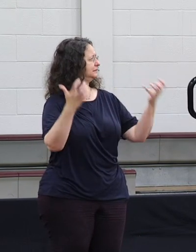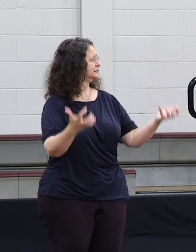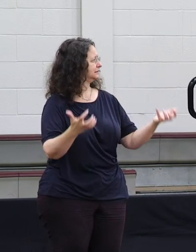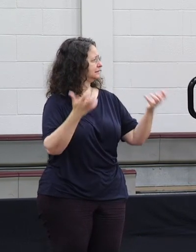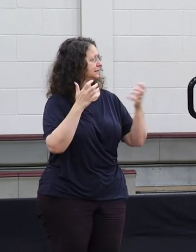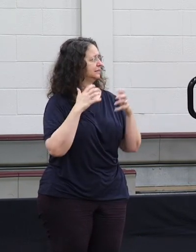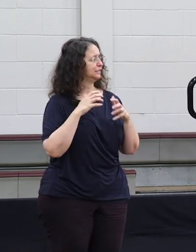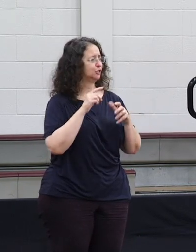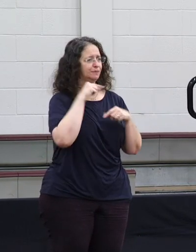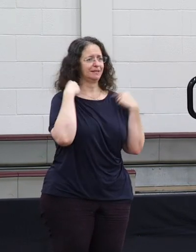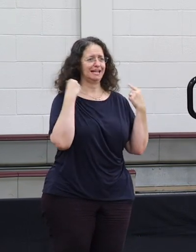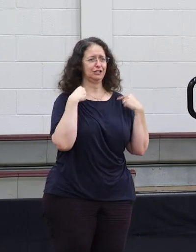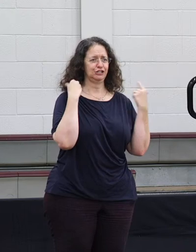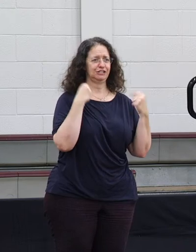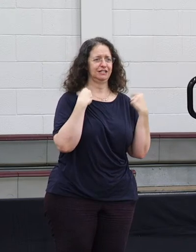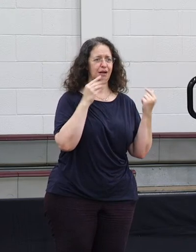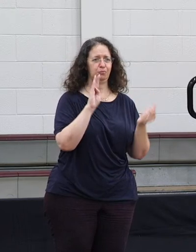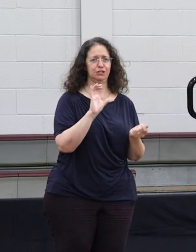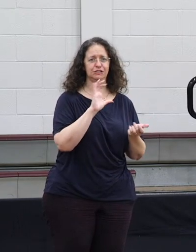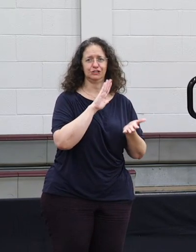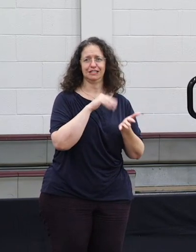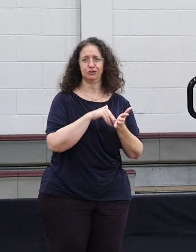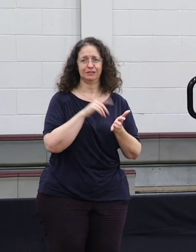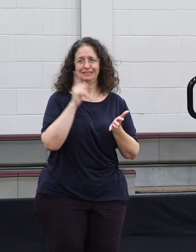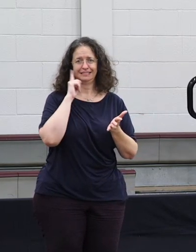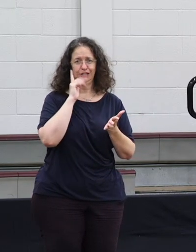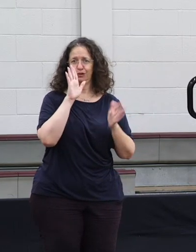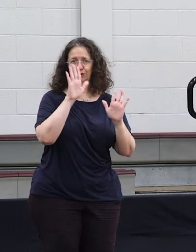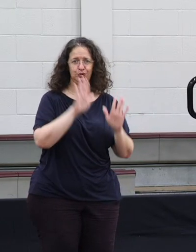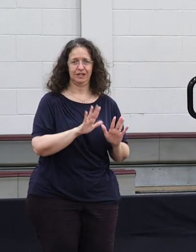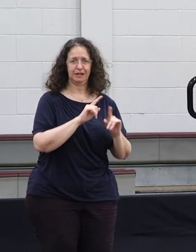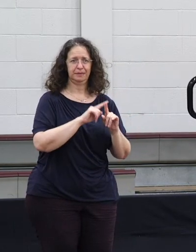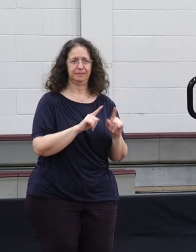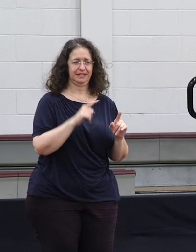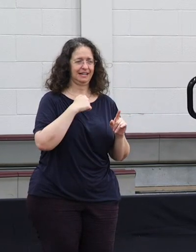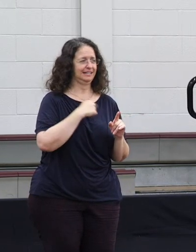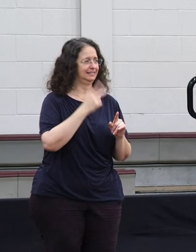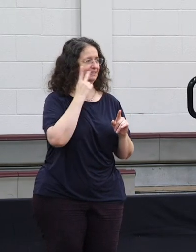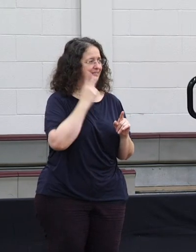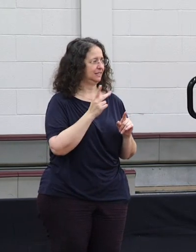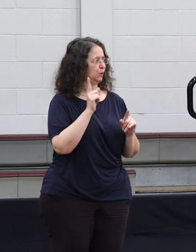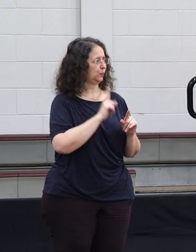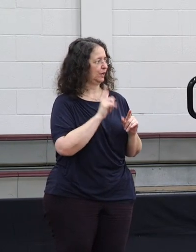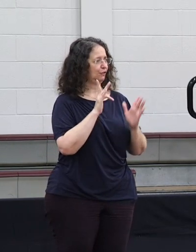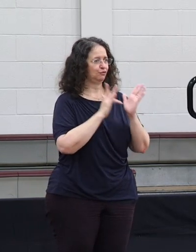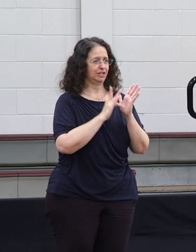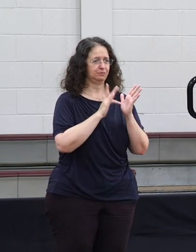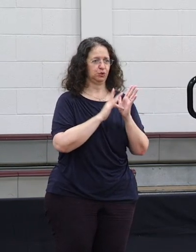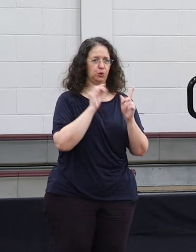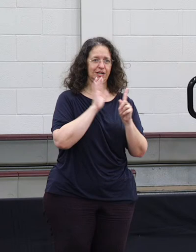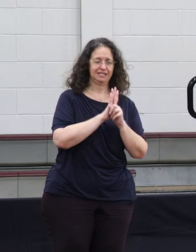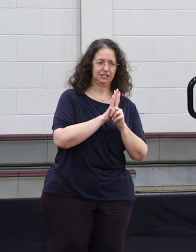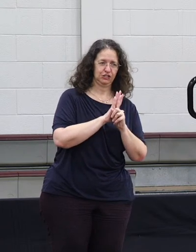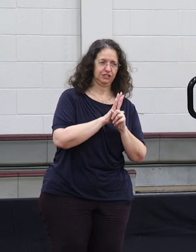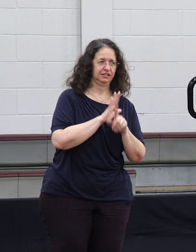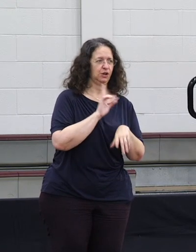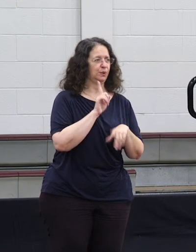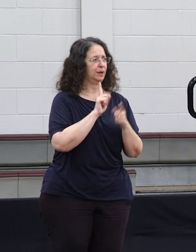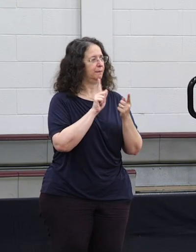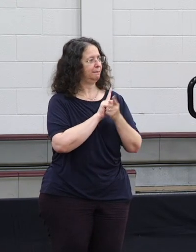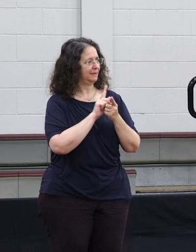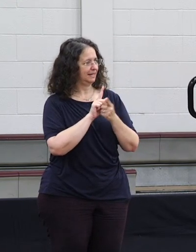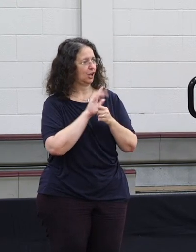Central, which may not sound great, but I see it as the place where we had our freshman orientation, where we met all